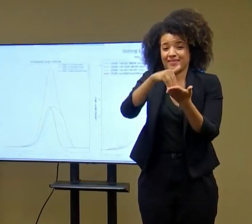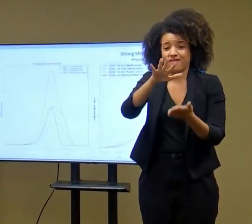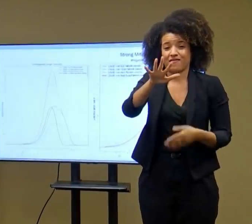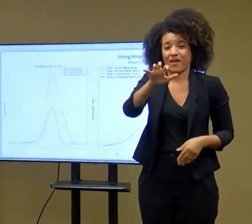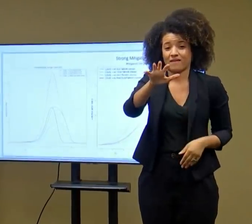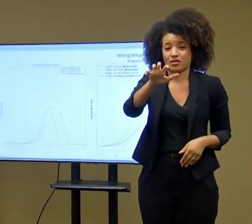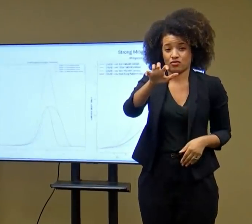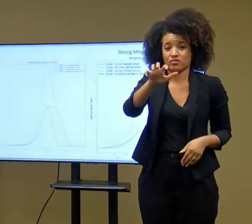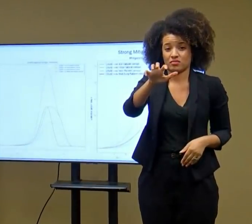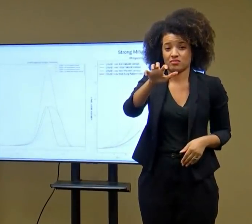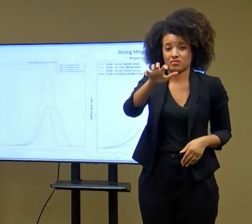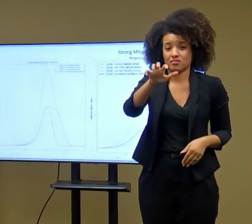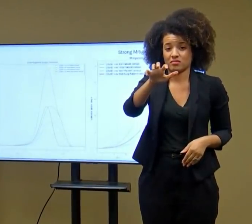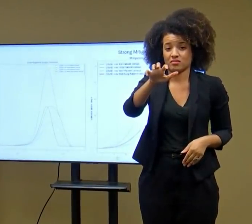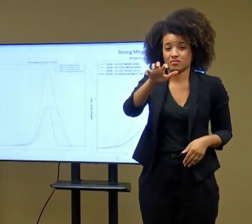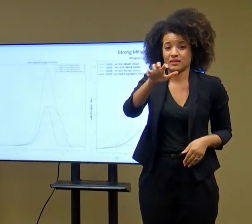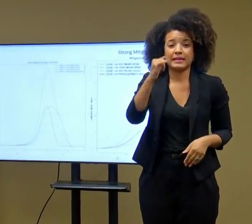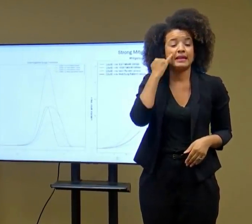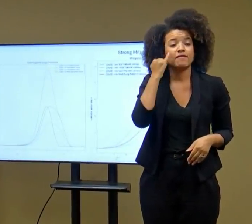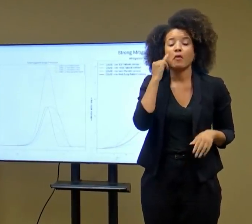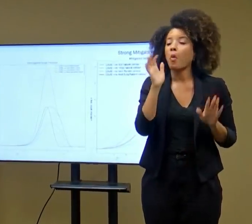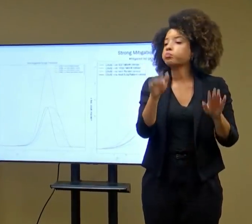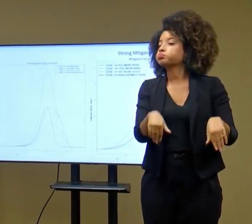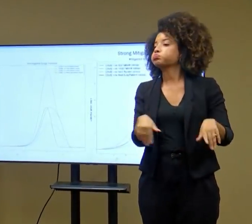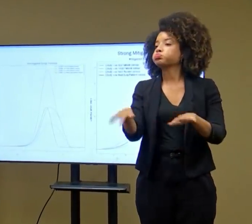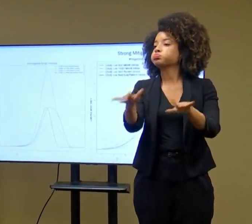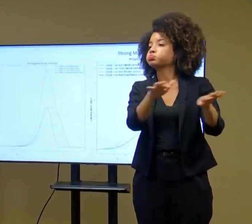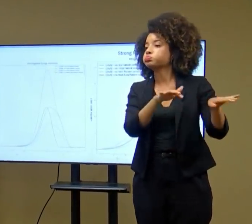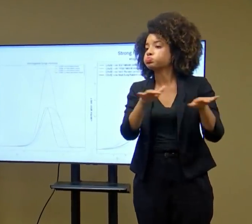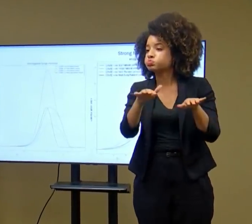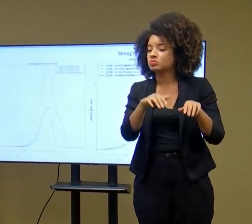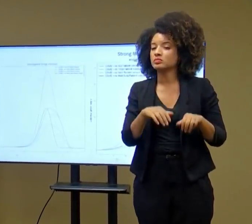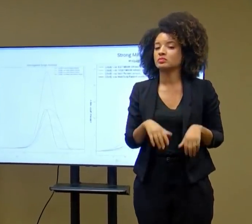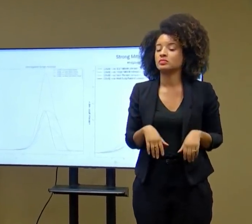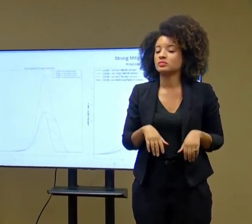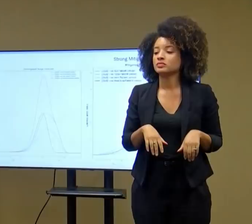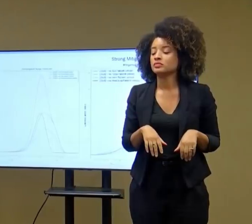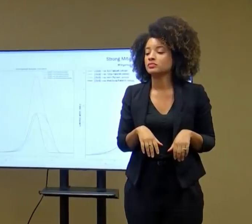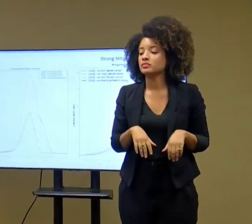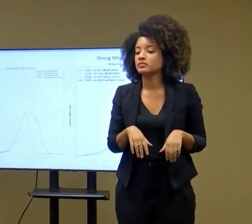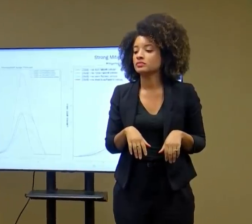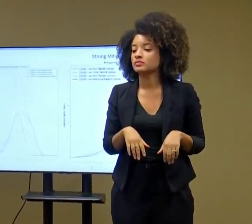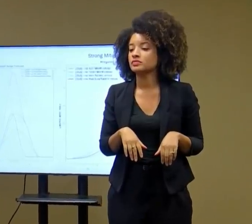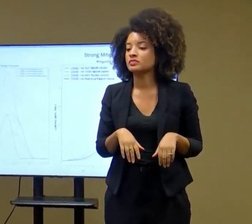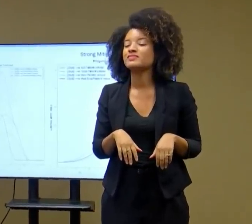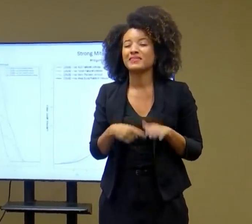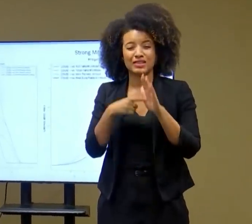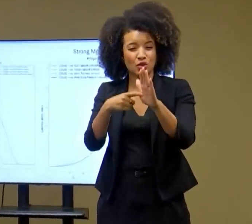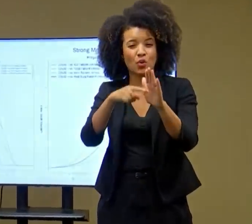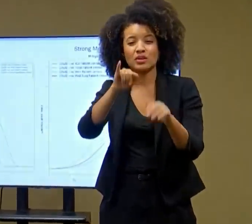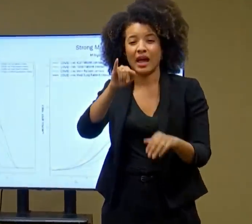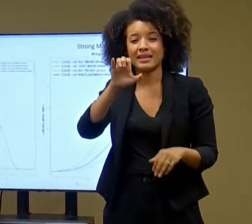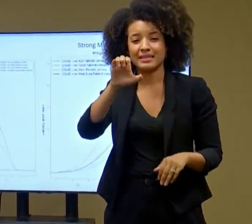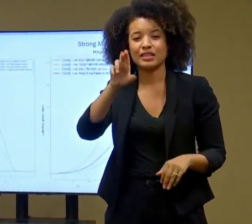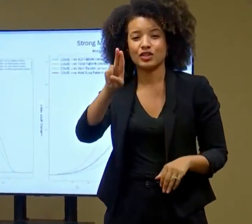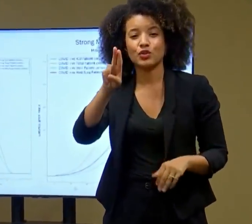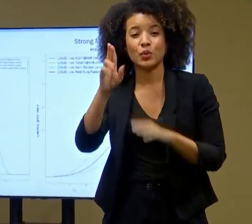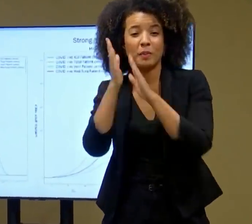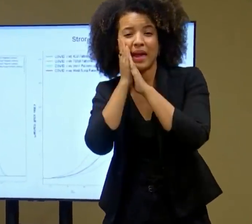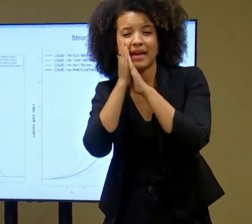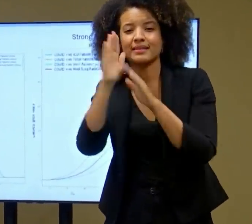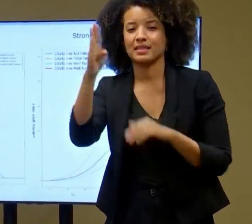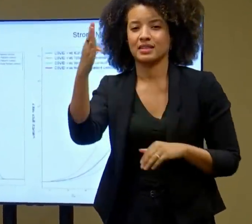17,500 hospital beds. And it shows then the ICU beds is the blue